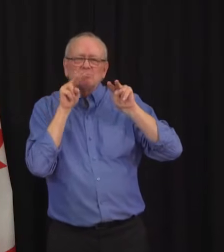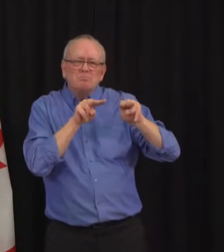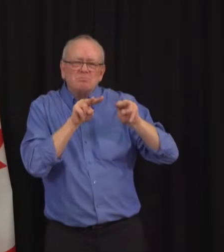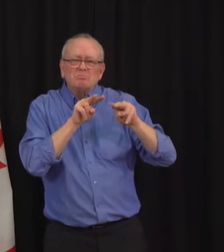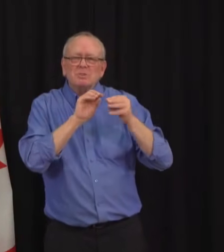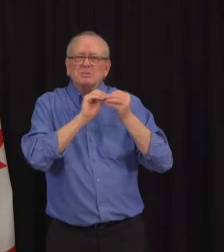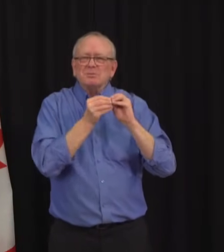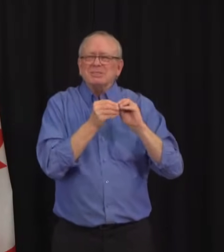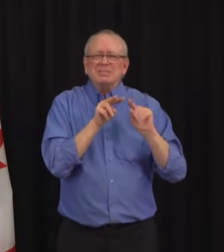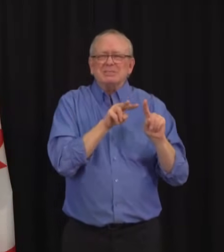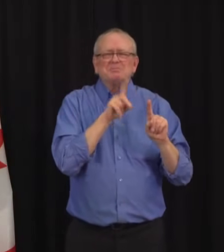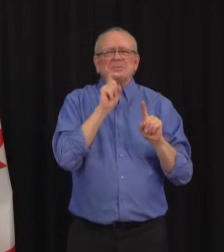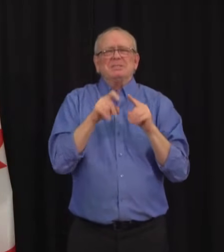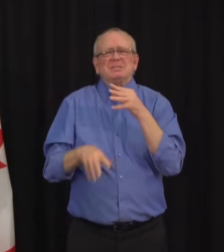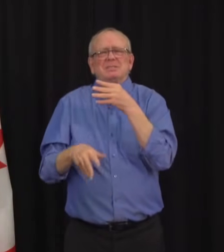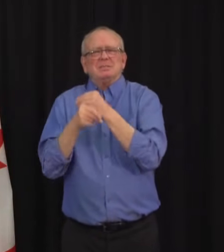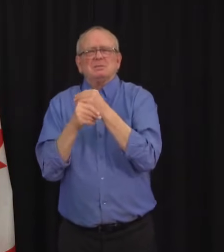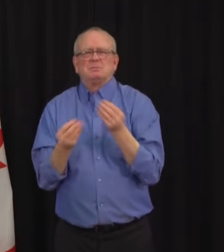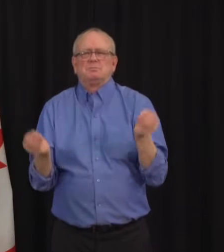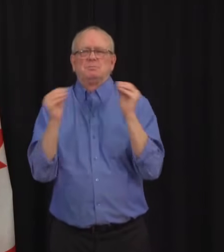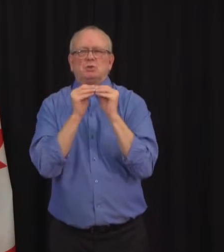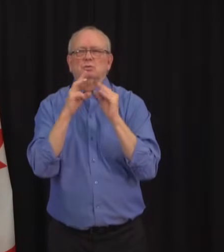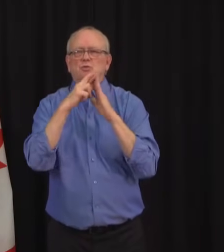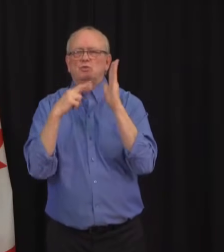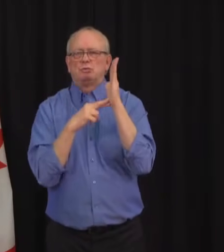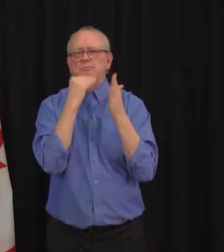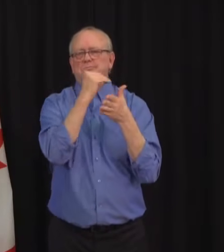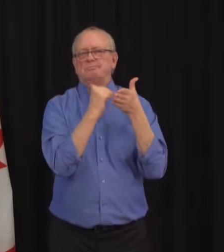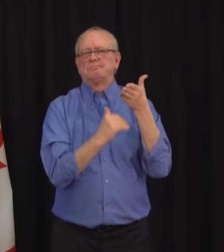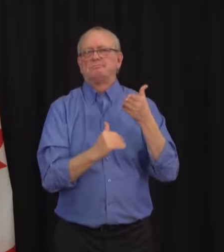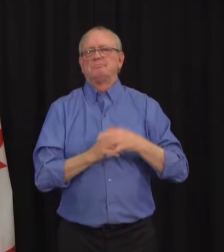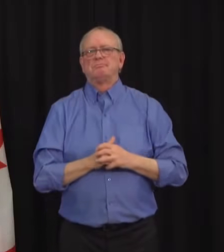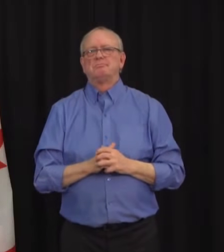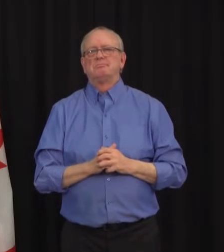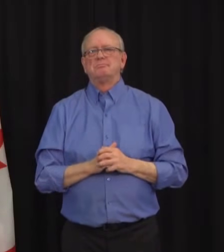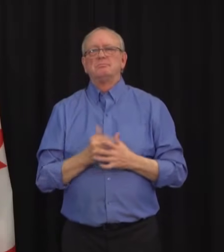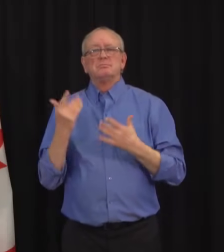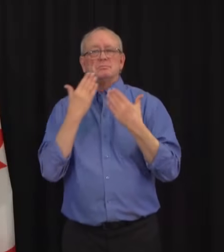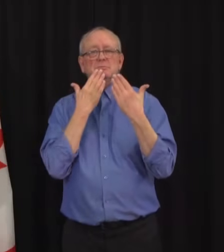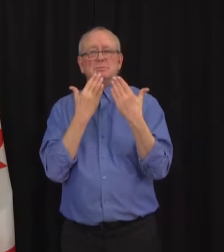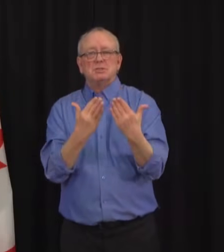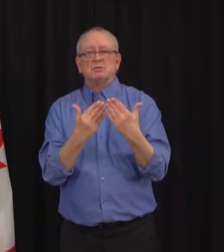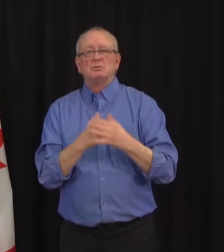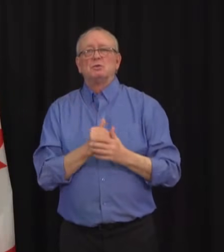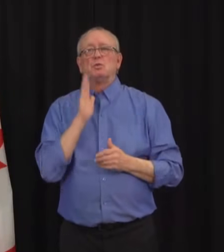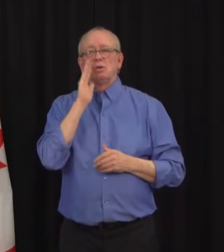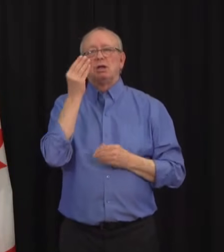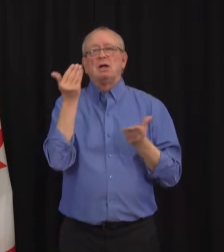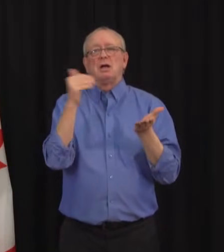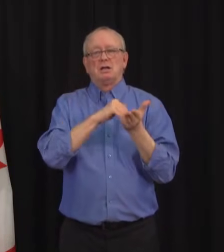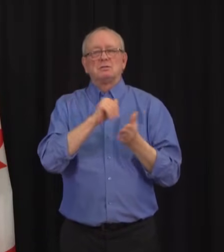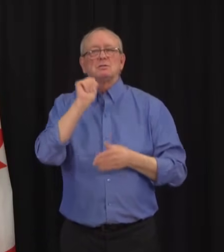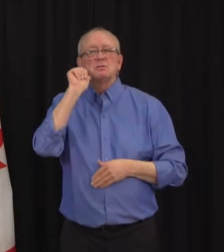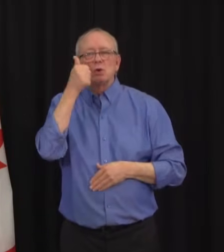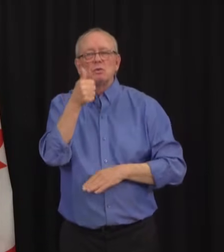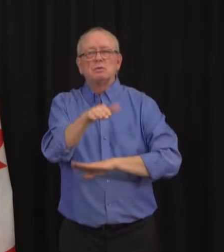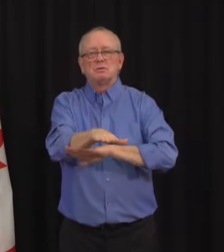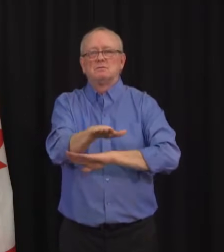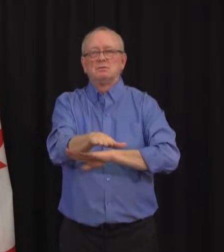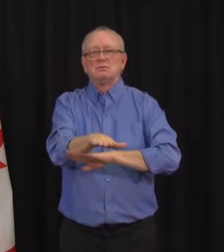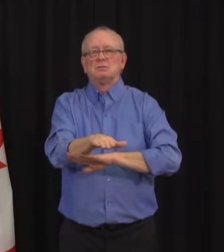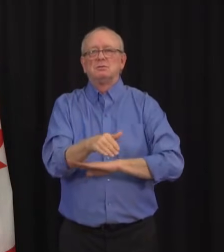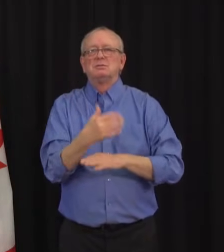changes. Thank you all for joining us today. Dr. Hinshaw will provide another update tomorrow afternoon. Have a safe night.